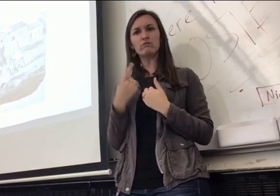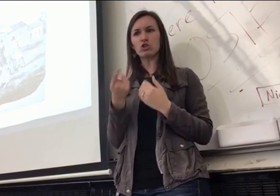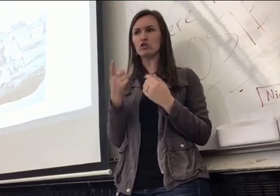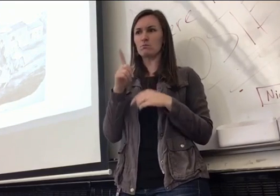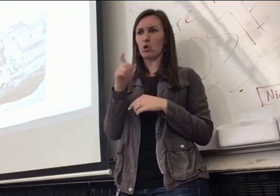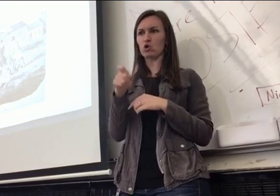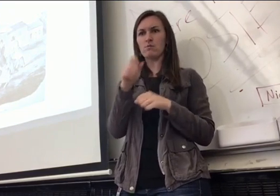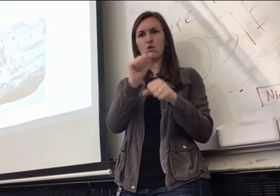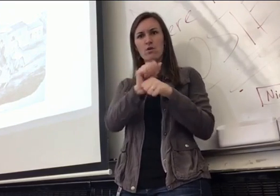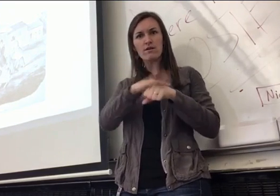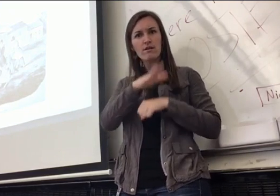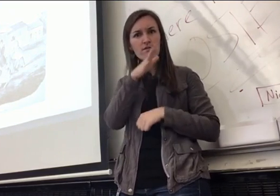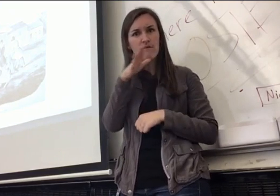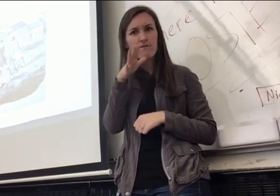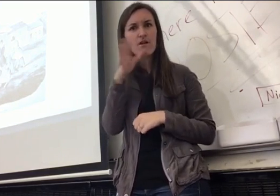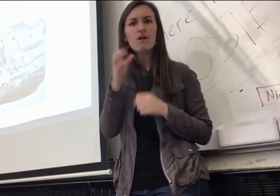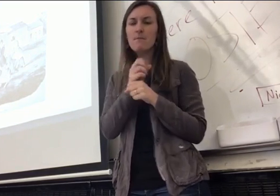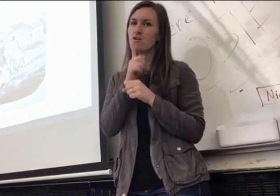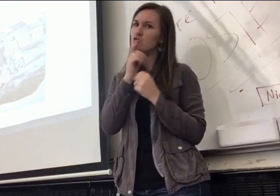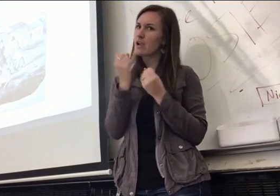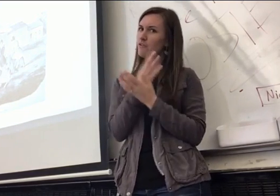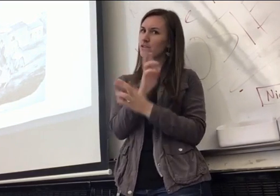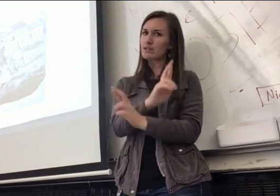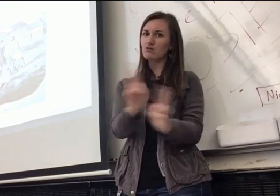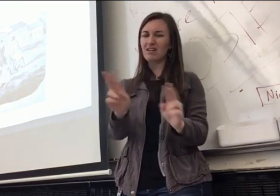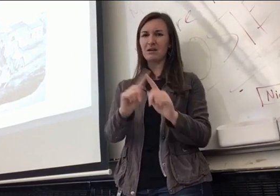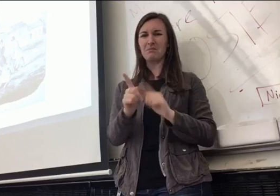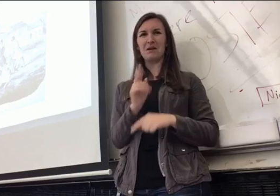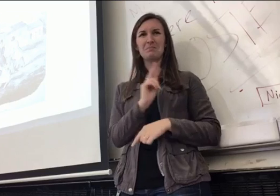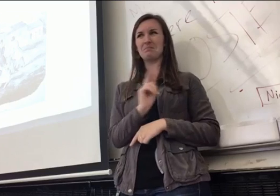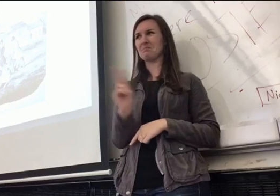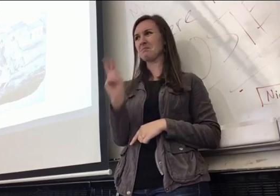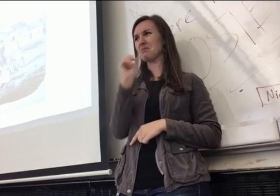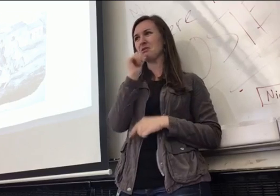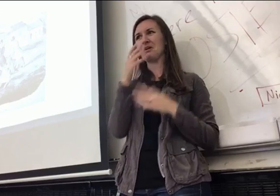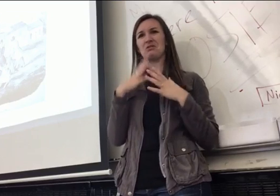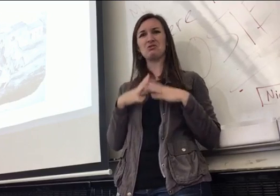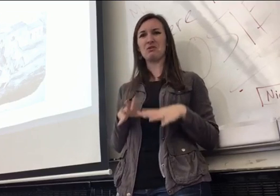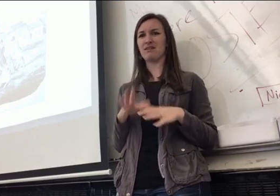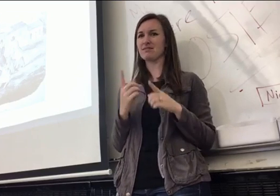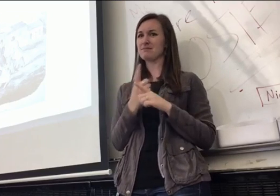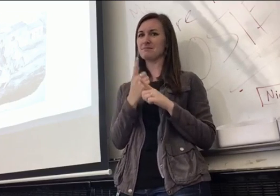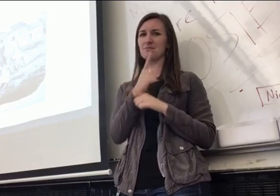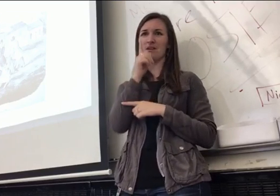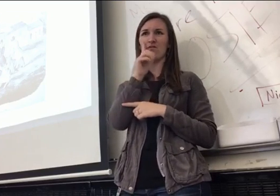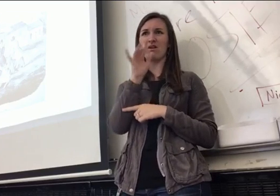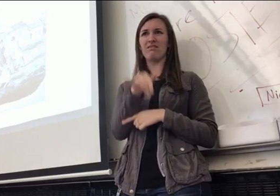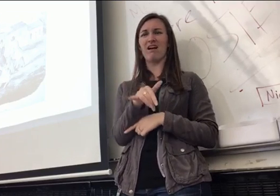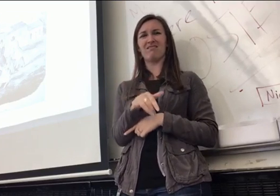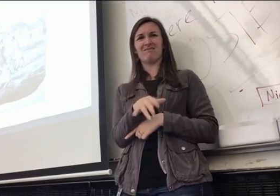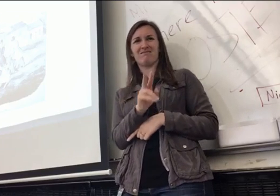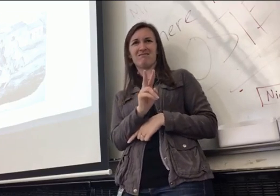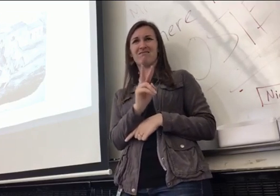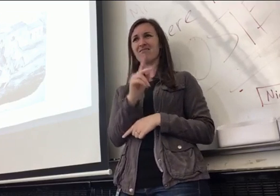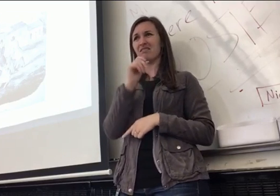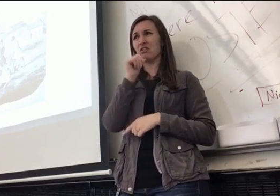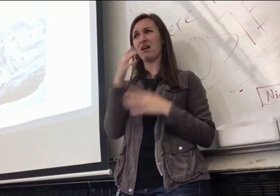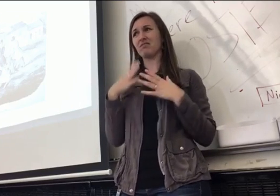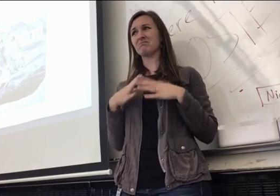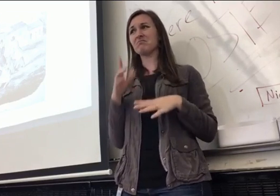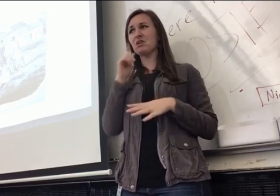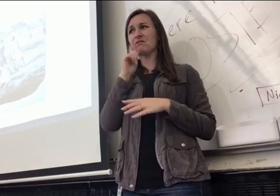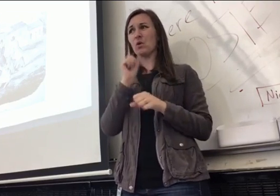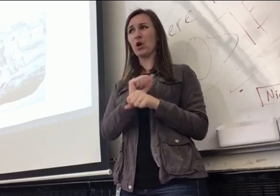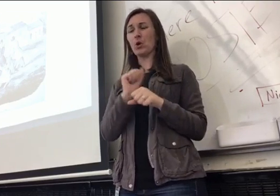sure everything is ready to go. But you guys aren't really dressed for that at all. I mean, you guys aren't wearing clothes you can go and work in, especially